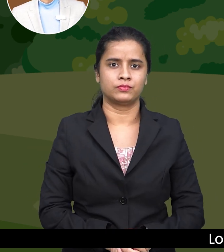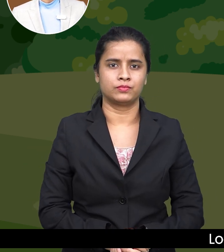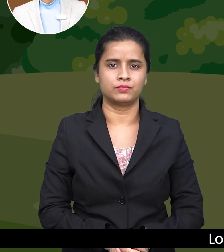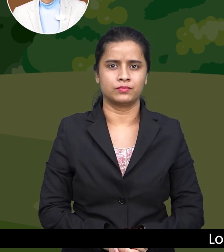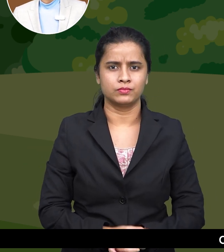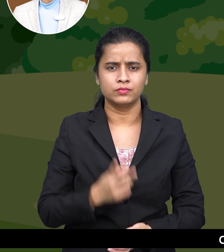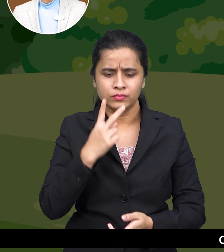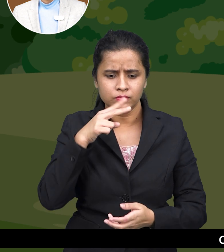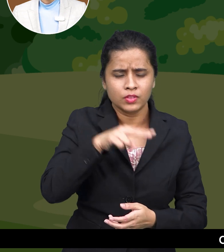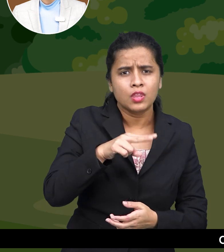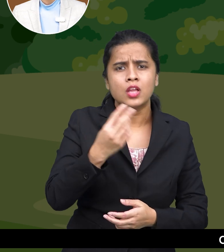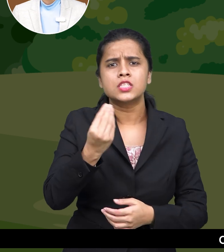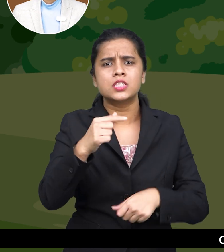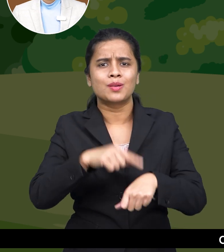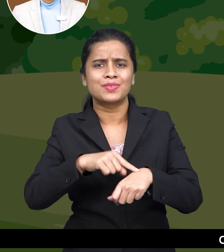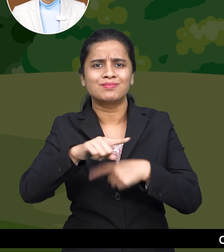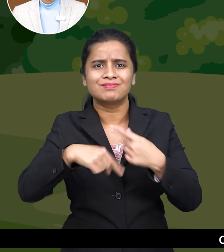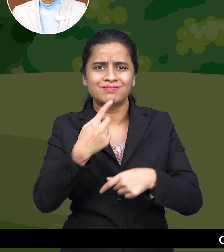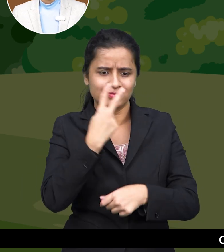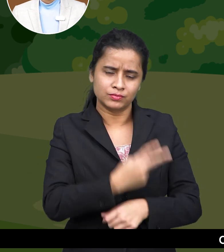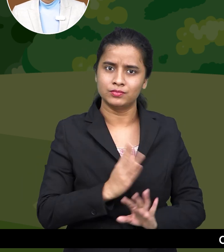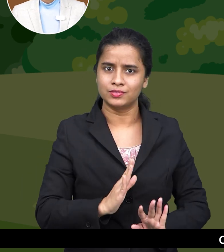Look at the solution after some time.